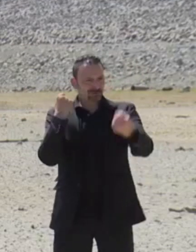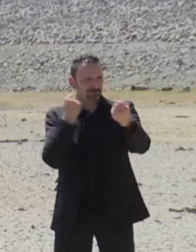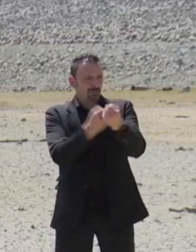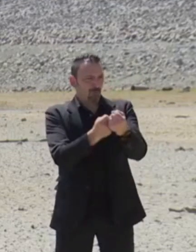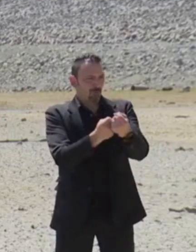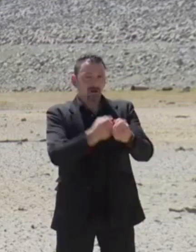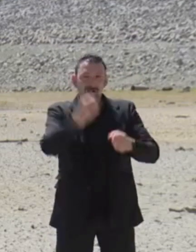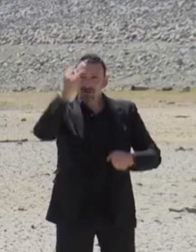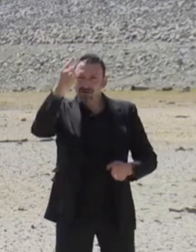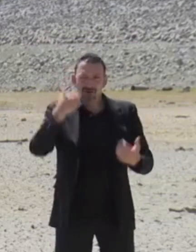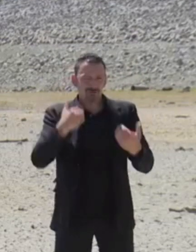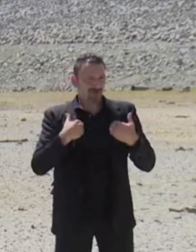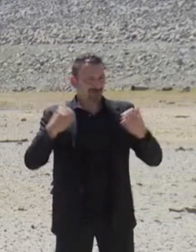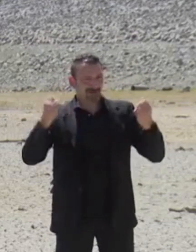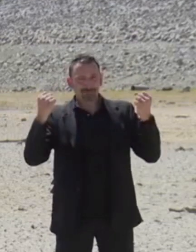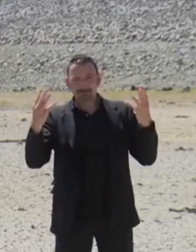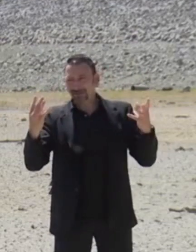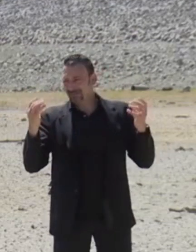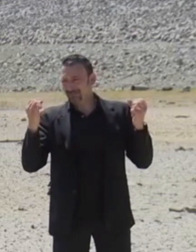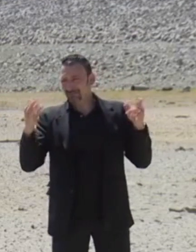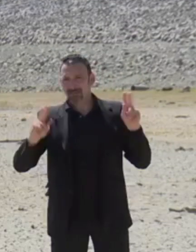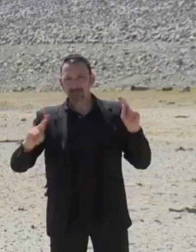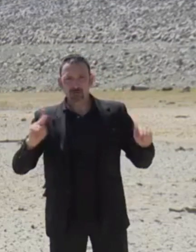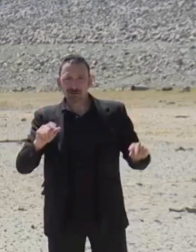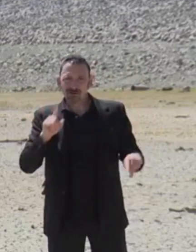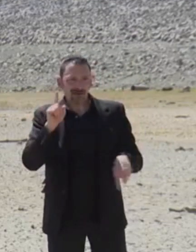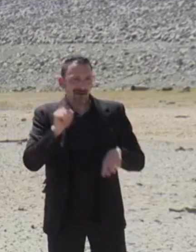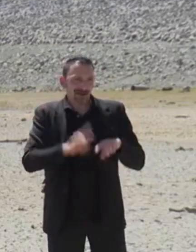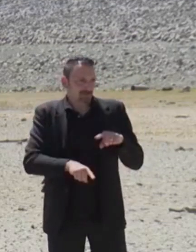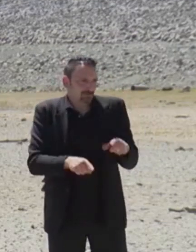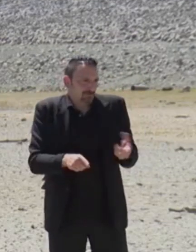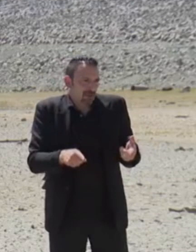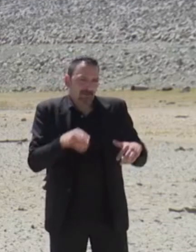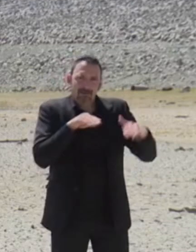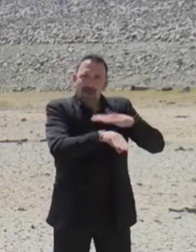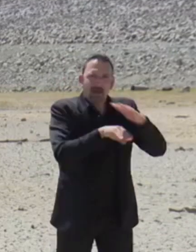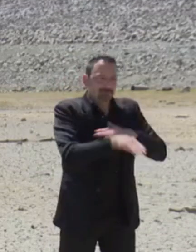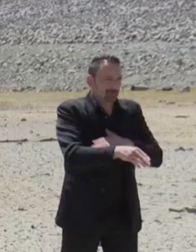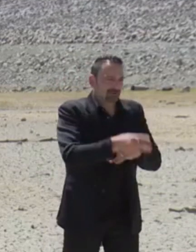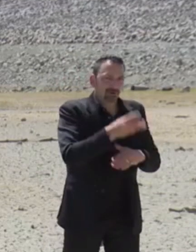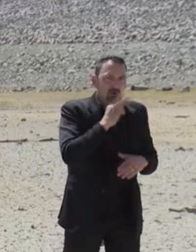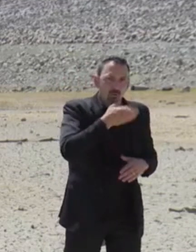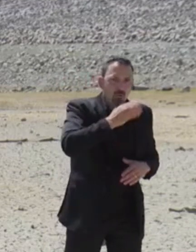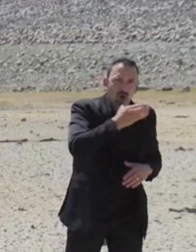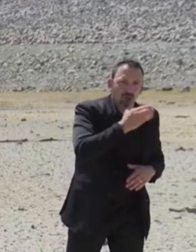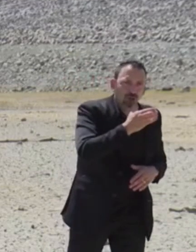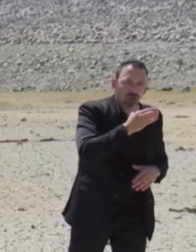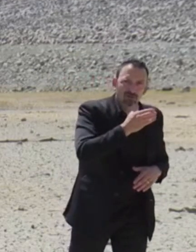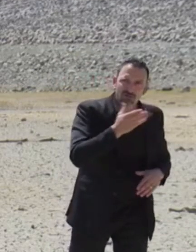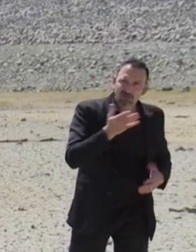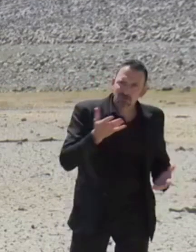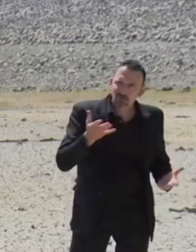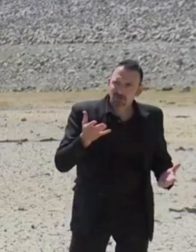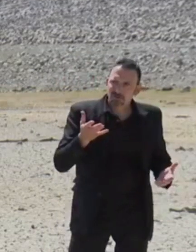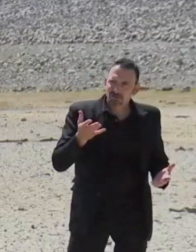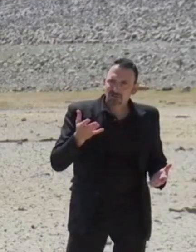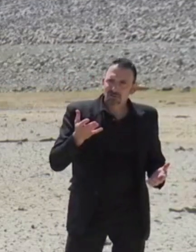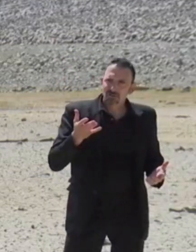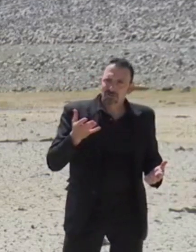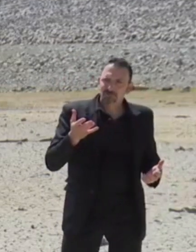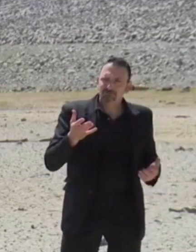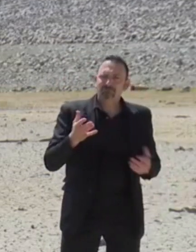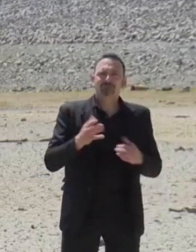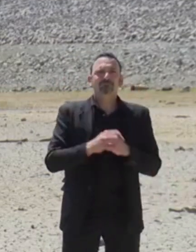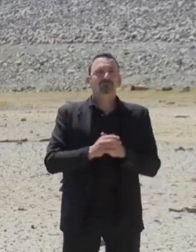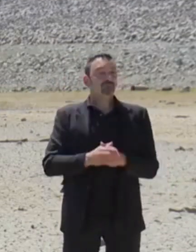We have 1 million people that don't have access to safe, reliable, affordable drinking water, which is an extraordinary statement in a state as well resourced as the state of California. But what